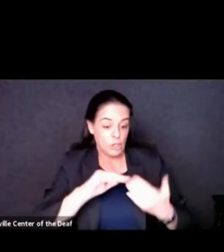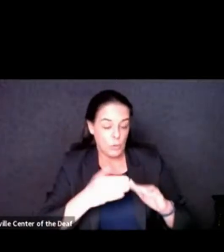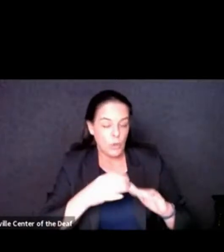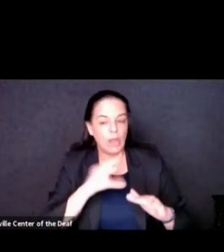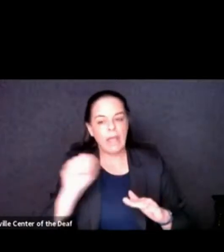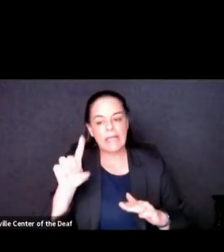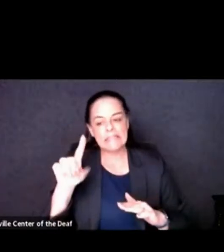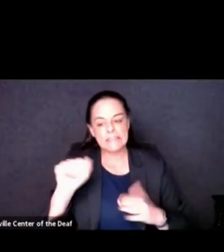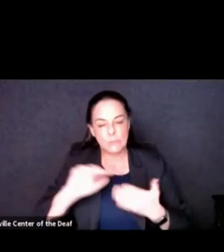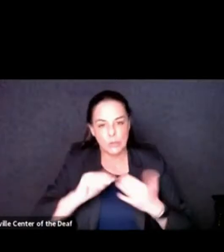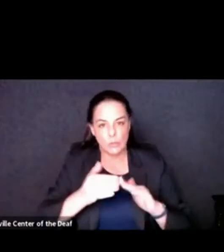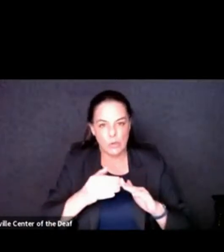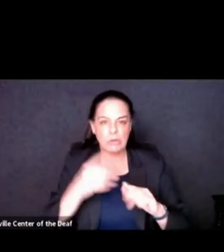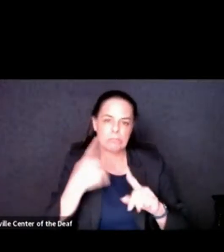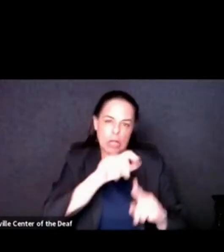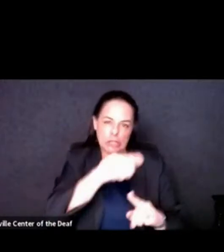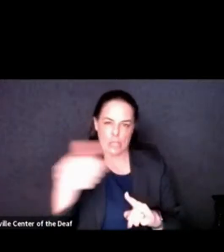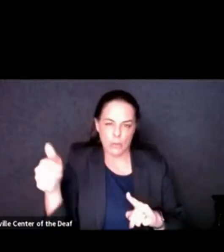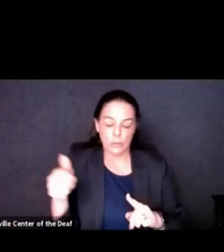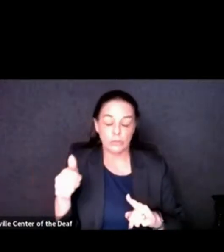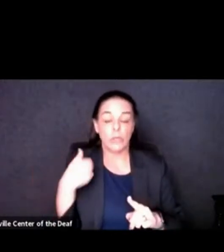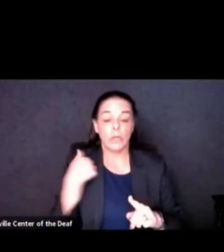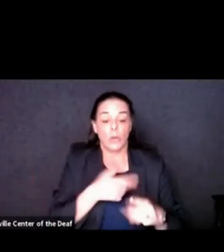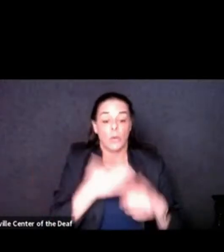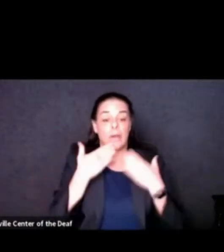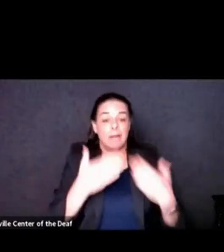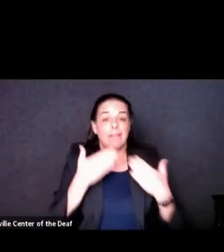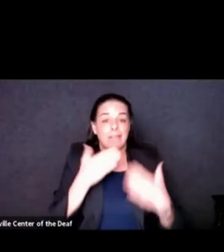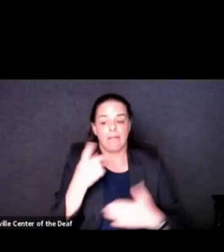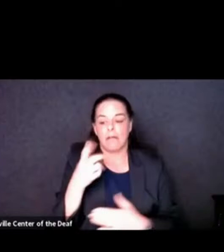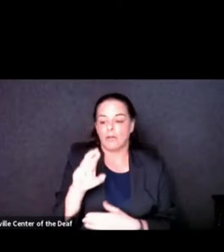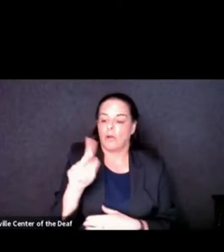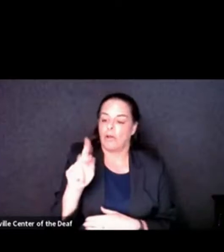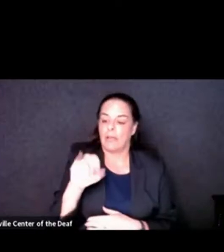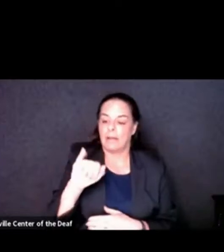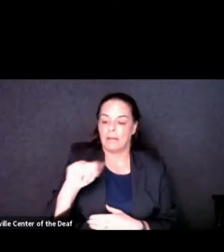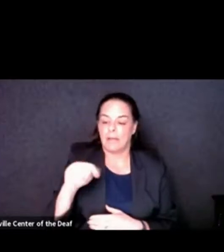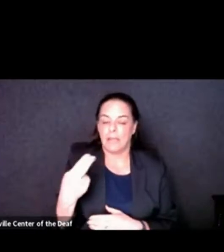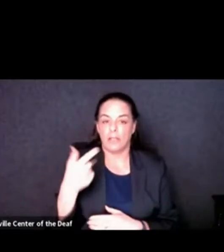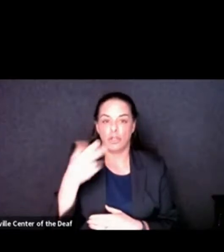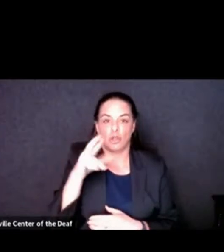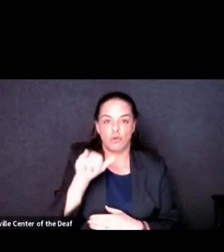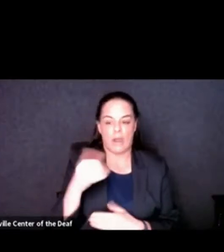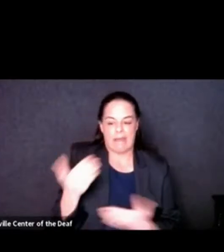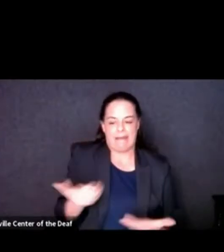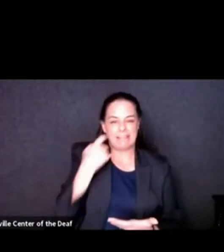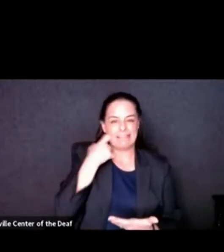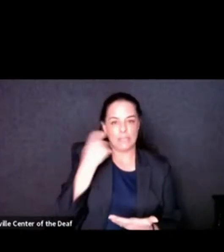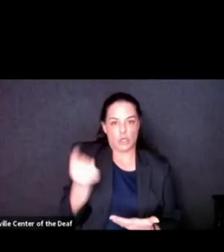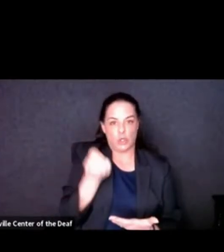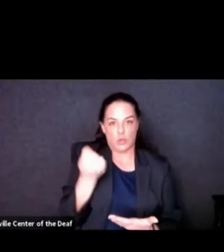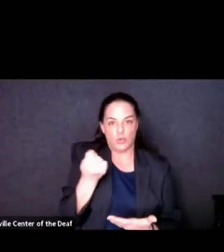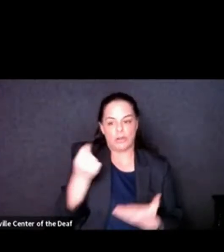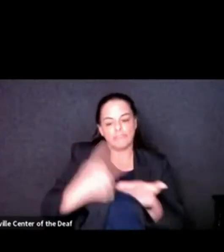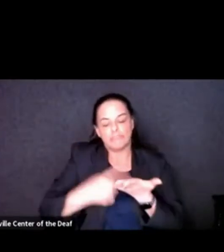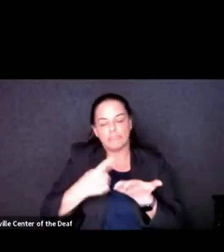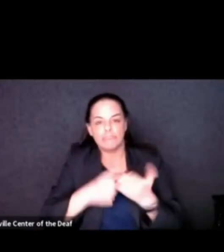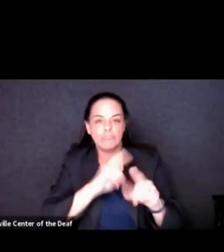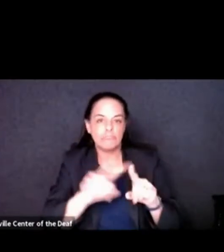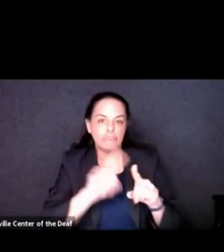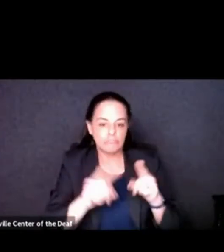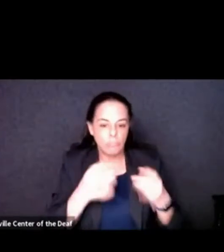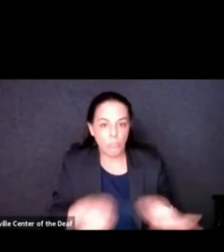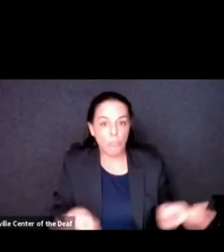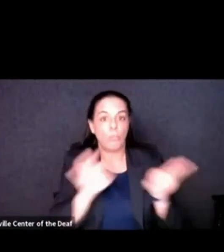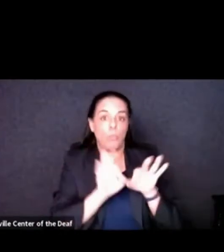others. We want to thank Dr. Keith Gray, who was just here on Tuesday and talking about some of these efforts, for these important efforts